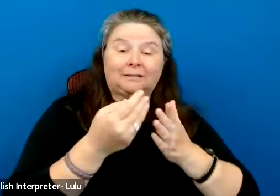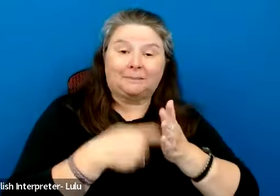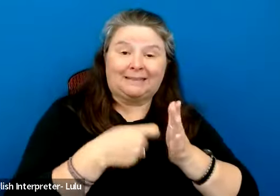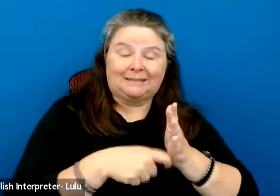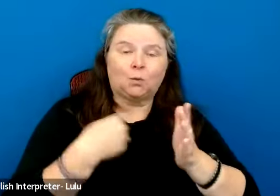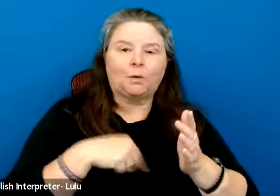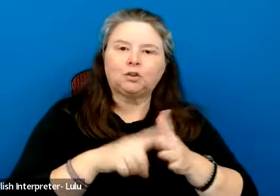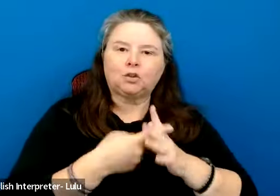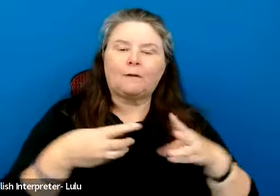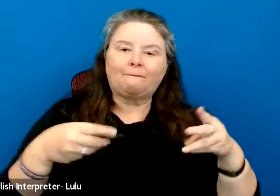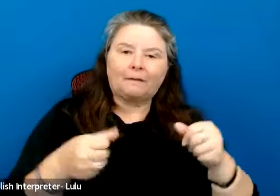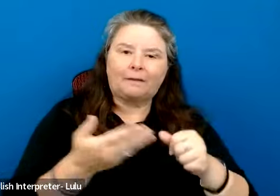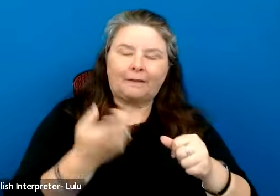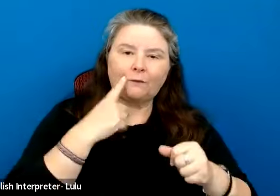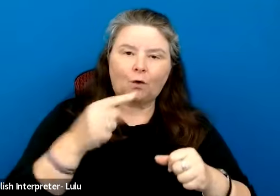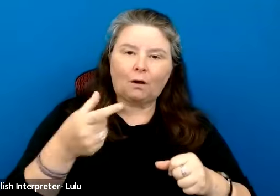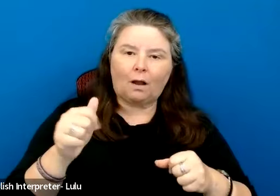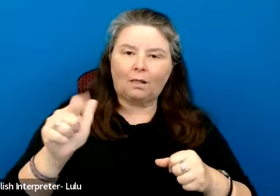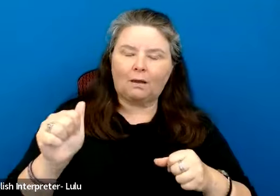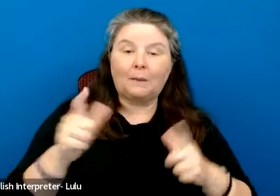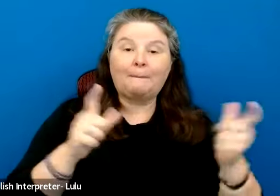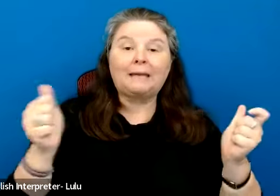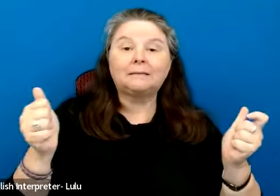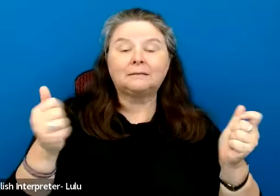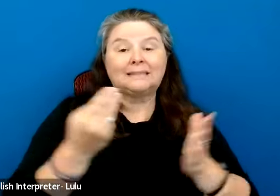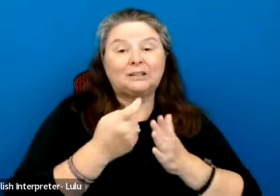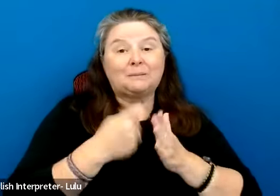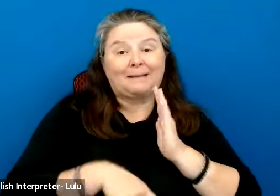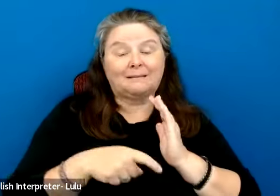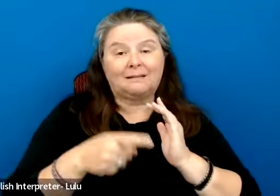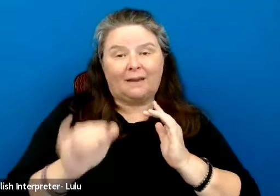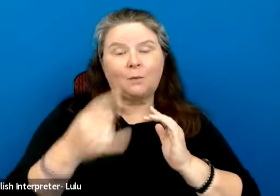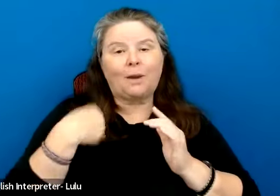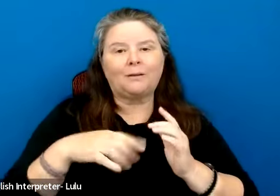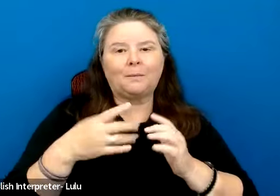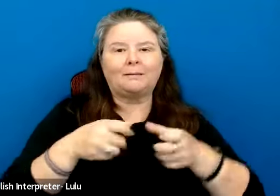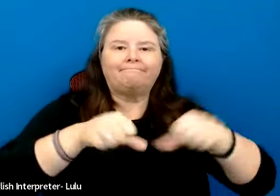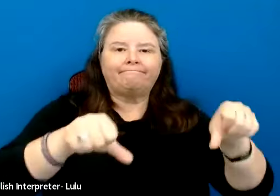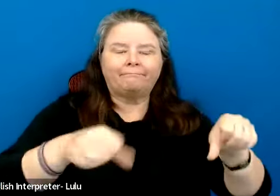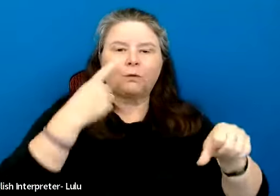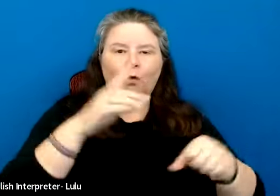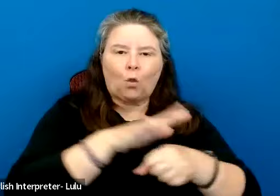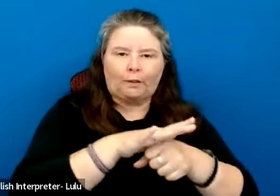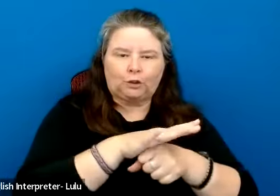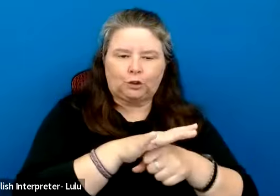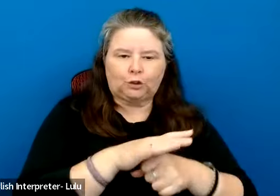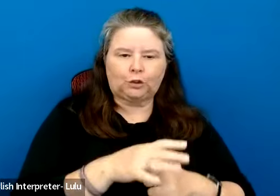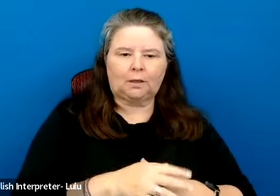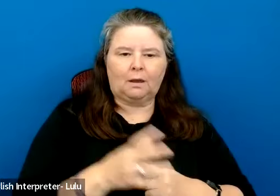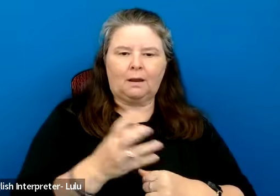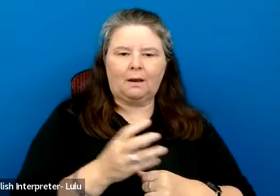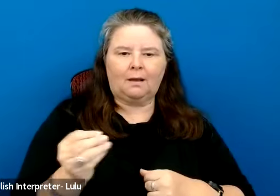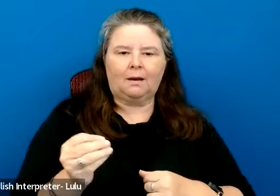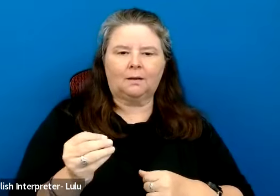started funding things for the gala. The biggest expense there was that we had to make a down payment for the location.